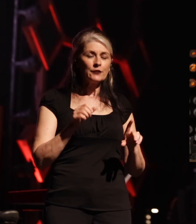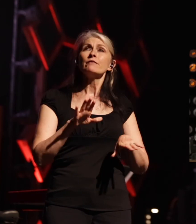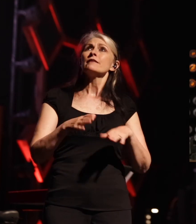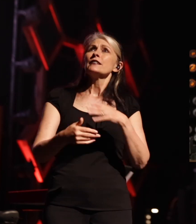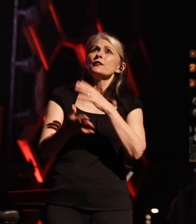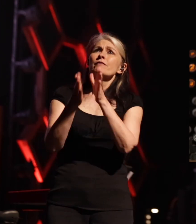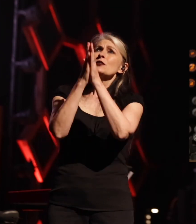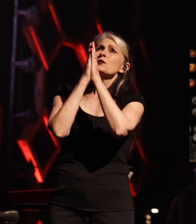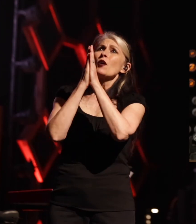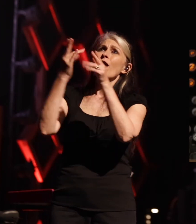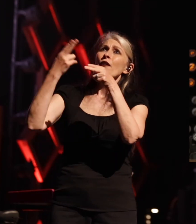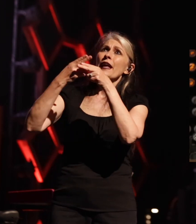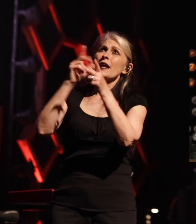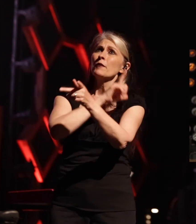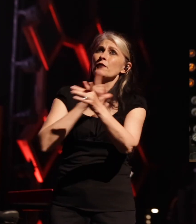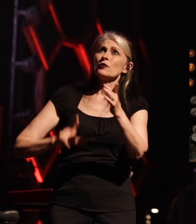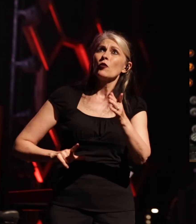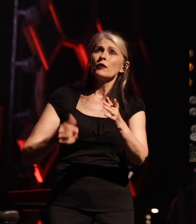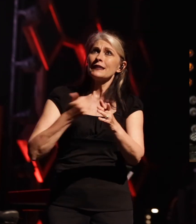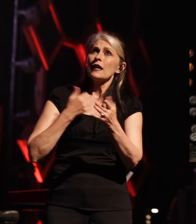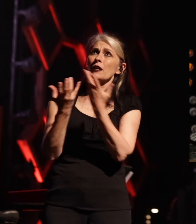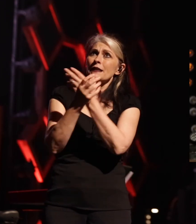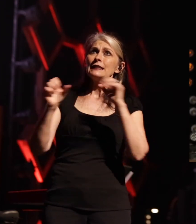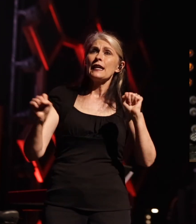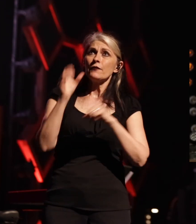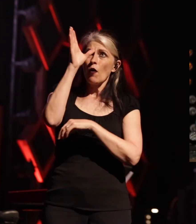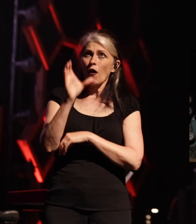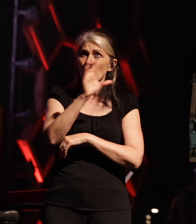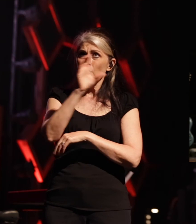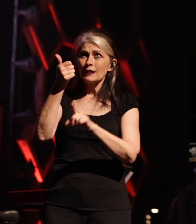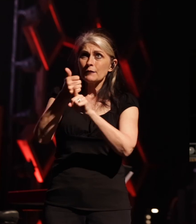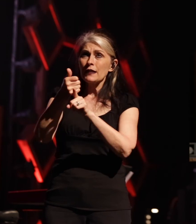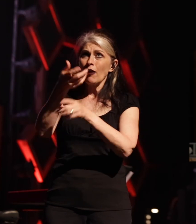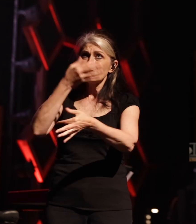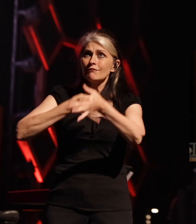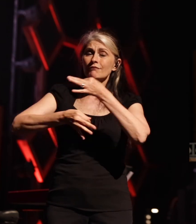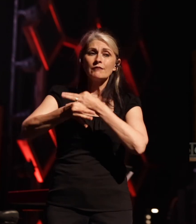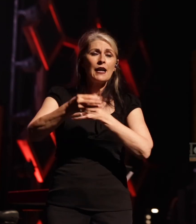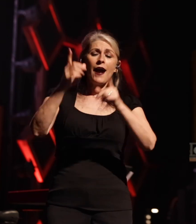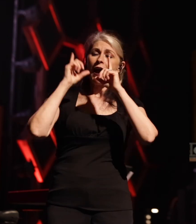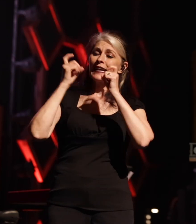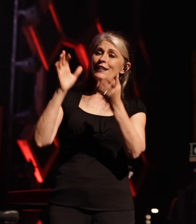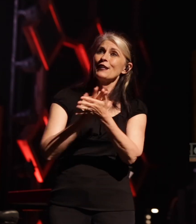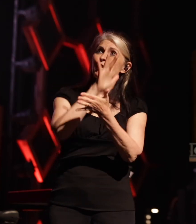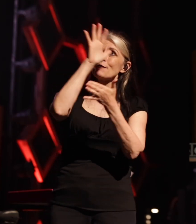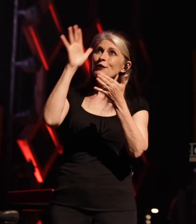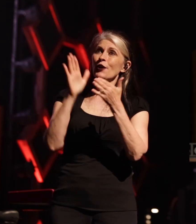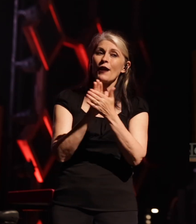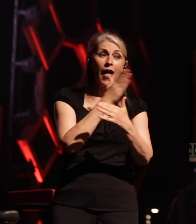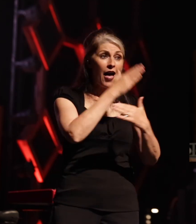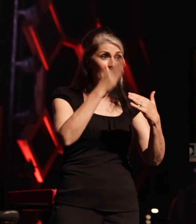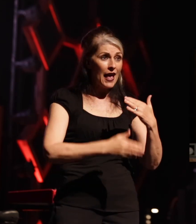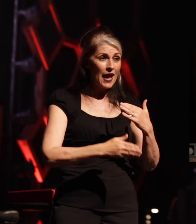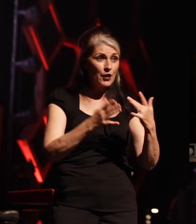Christ did on the cross for your sins, that you would give him glory. And the end prize of it all is that you'd be able to dwell with God in